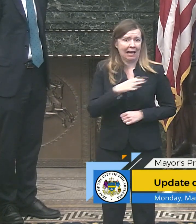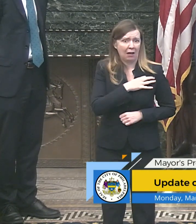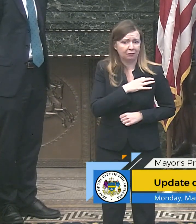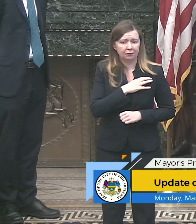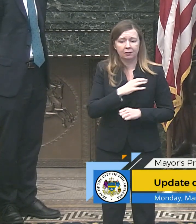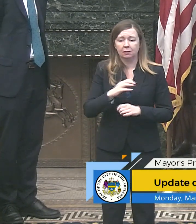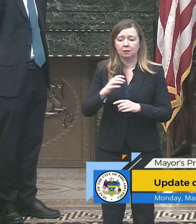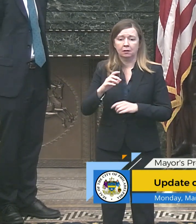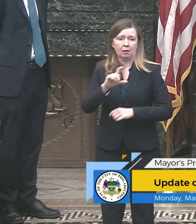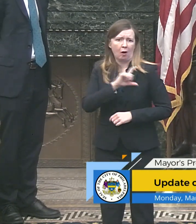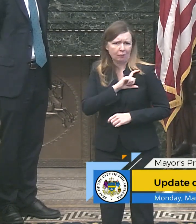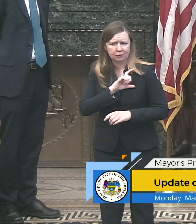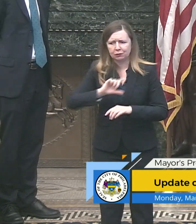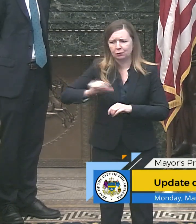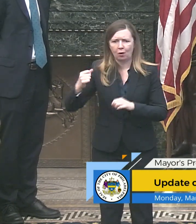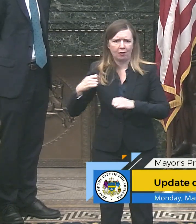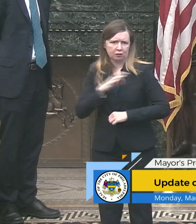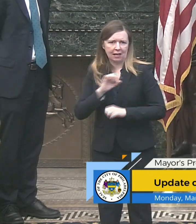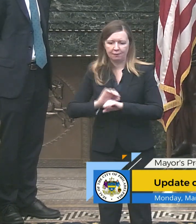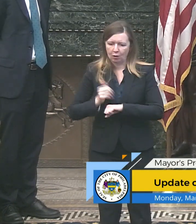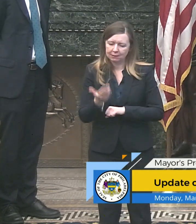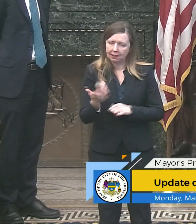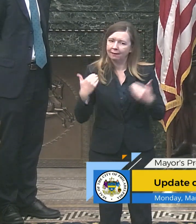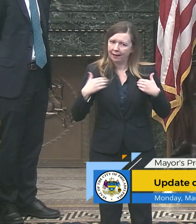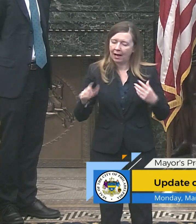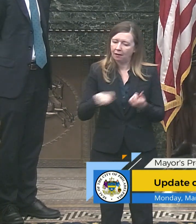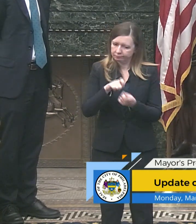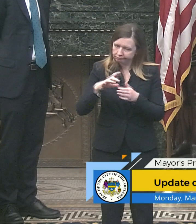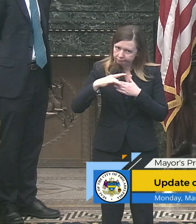correctional officers, or other staff on site.